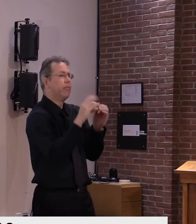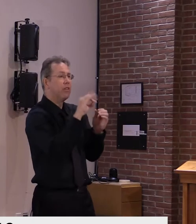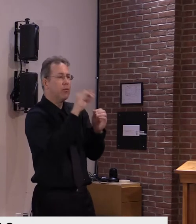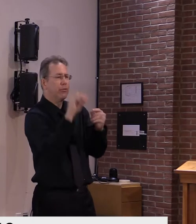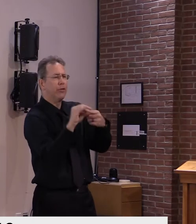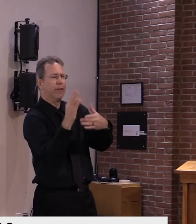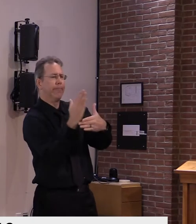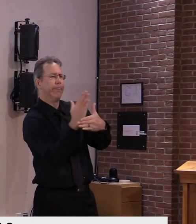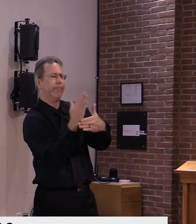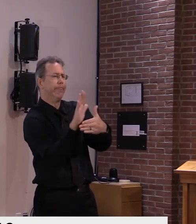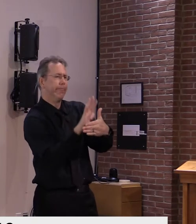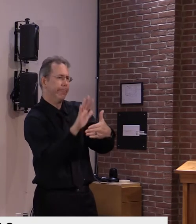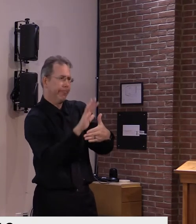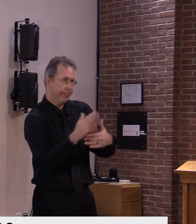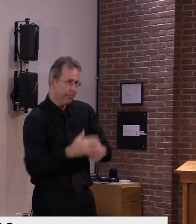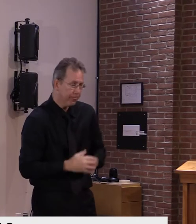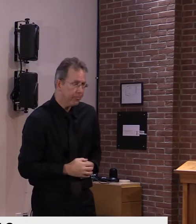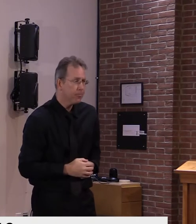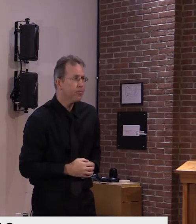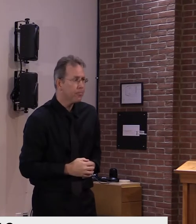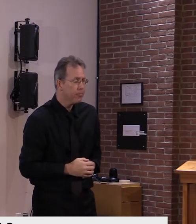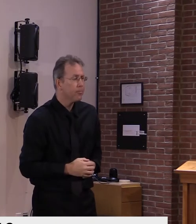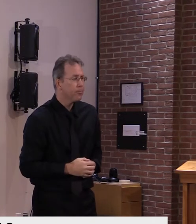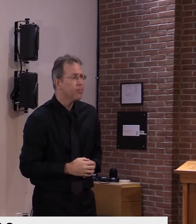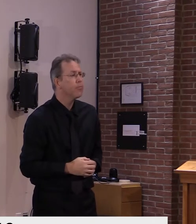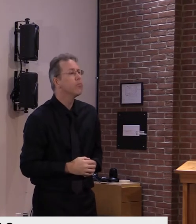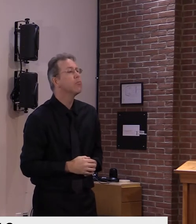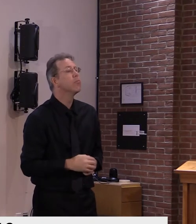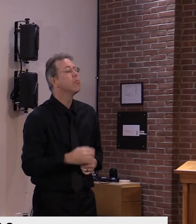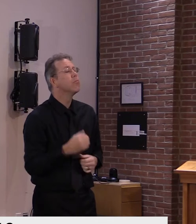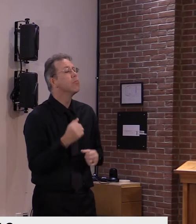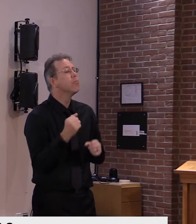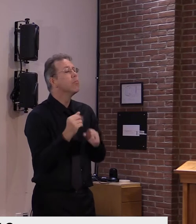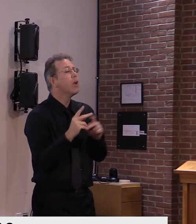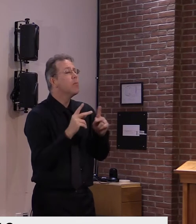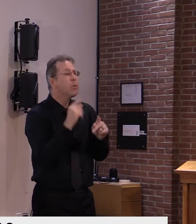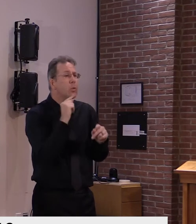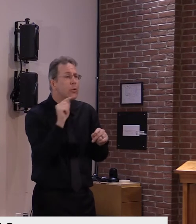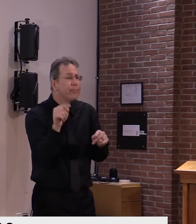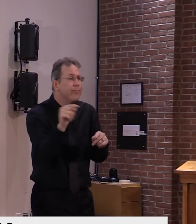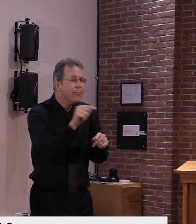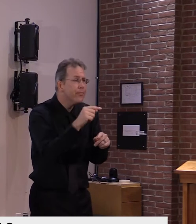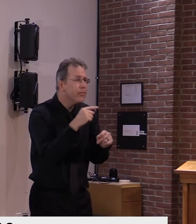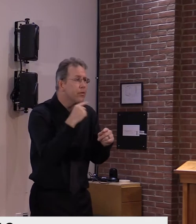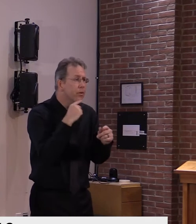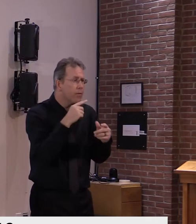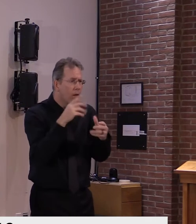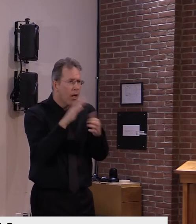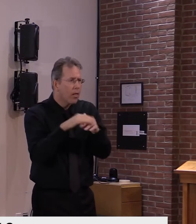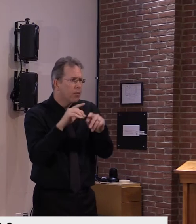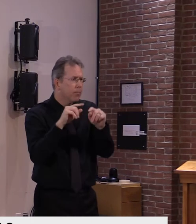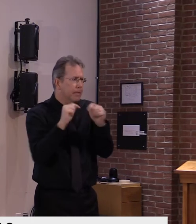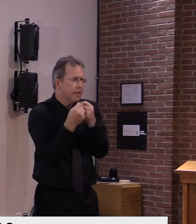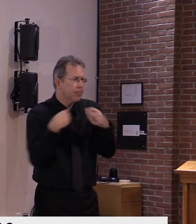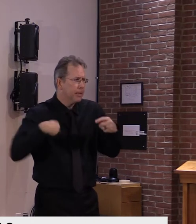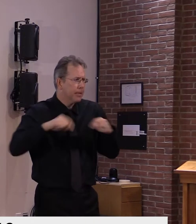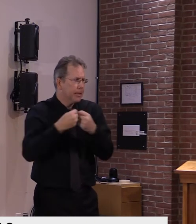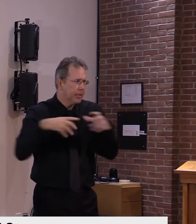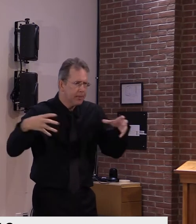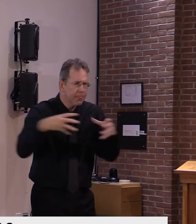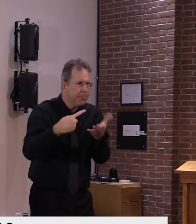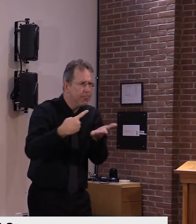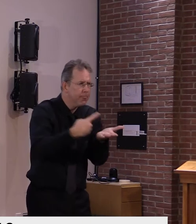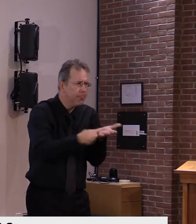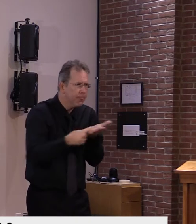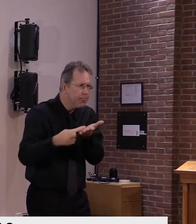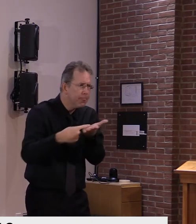the plenty of advisory panels that are out there, there is no talk of mandating vaccine use